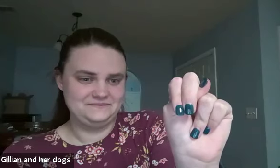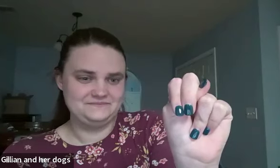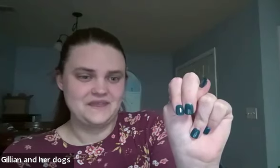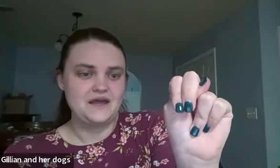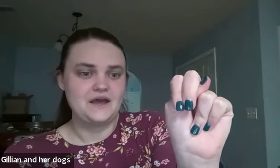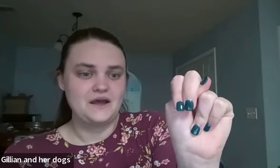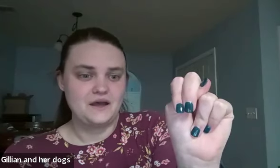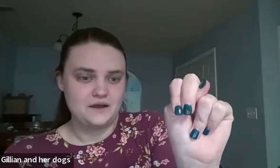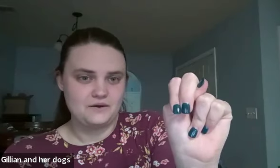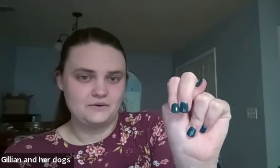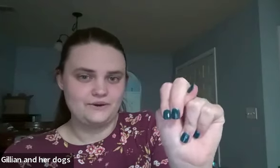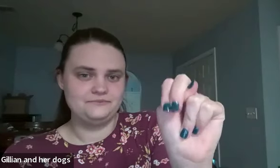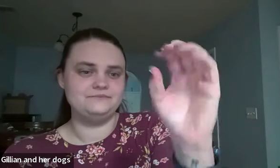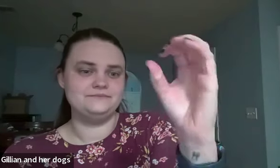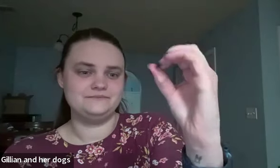mm-hmm, O,